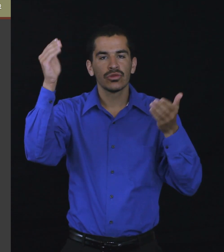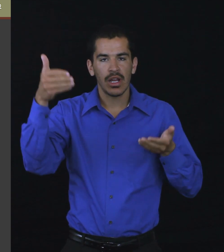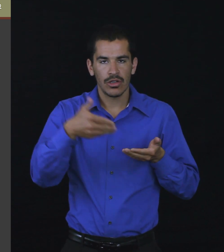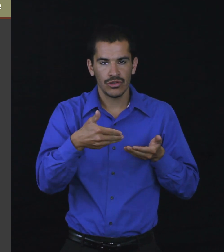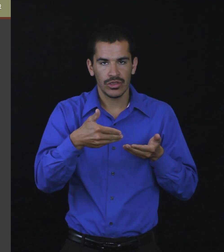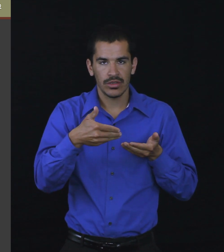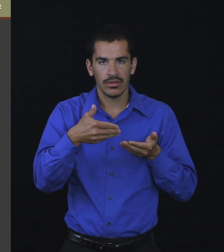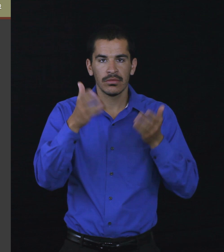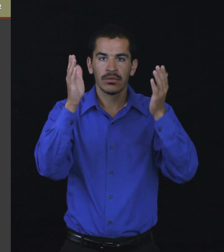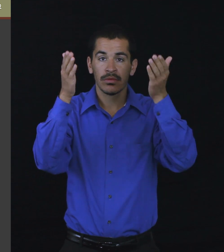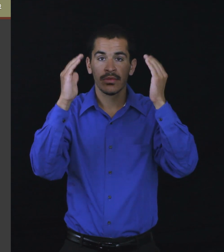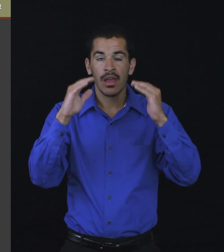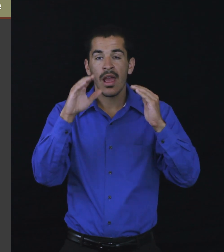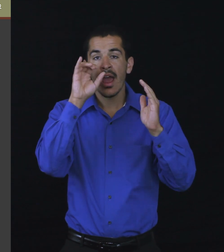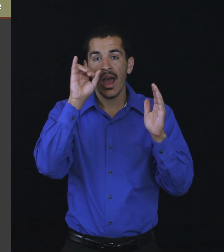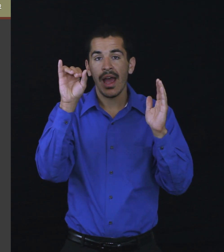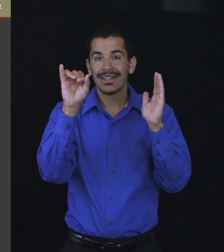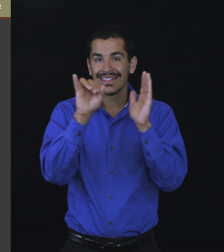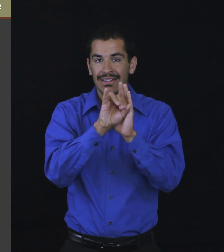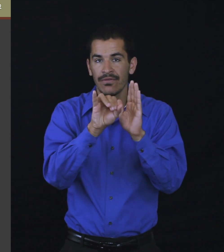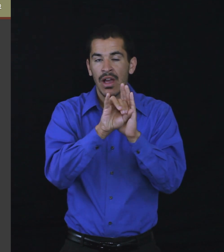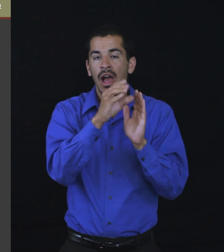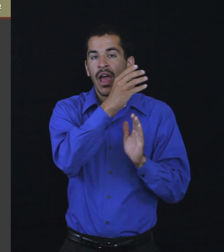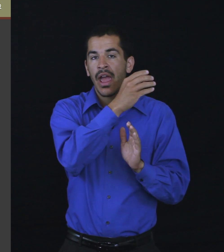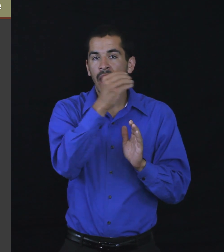Identify and compare site options,